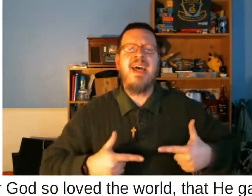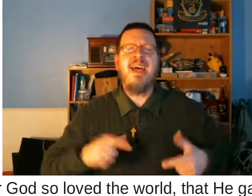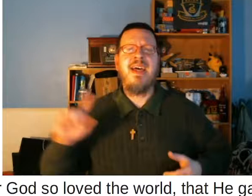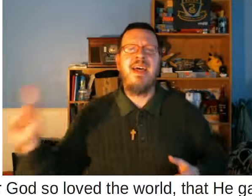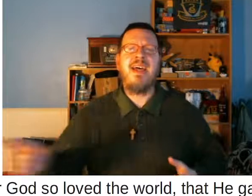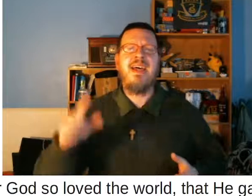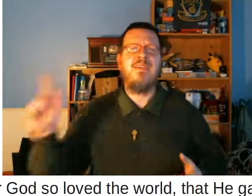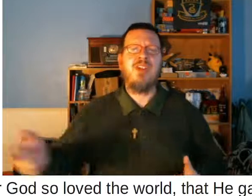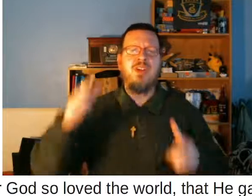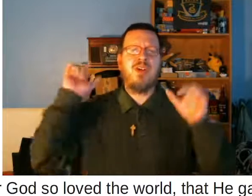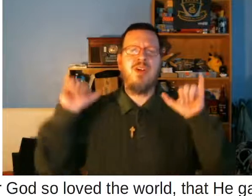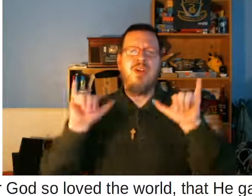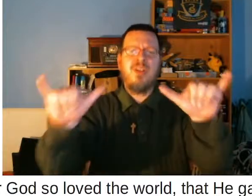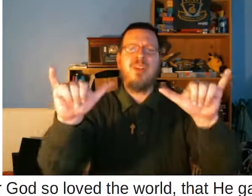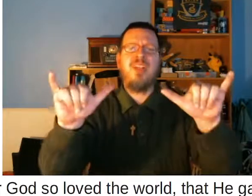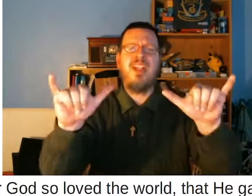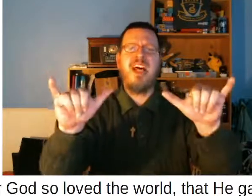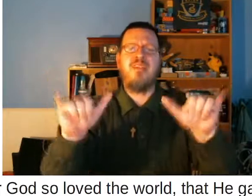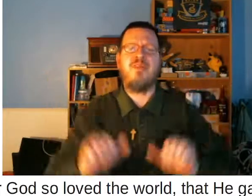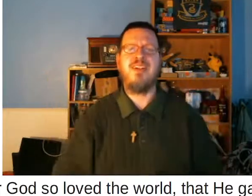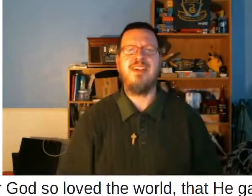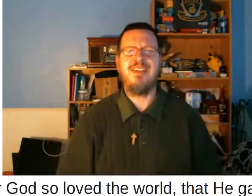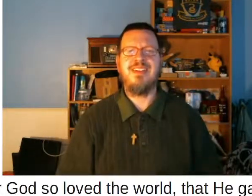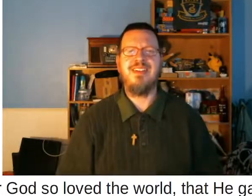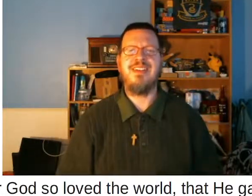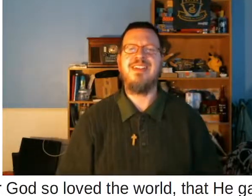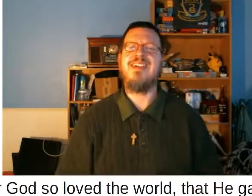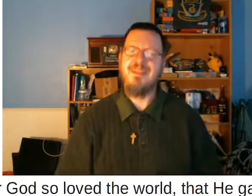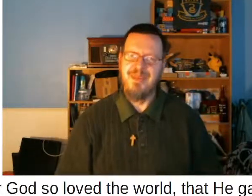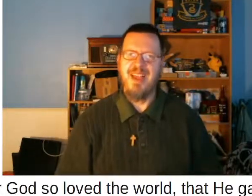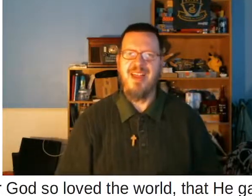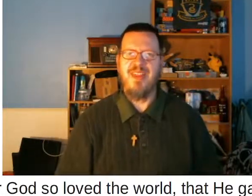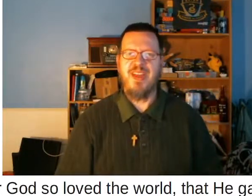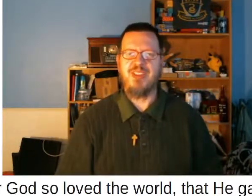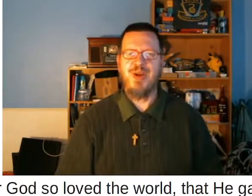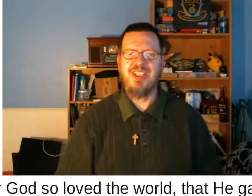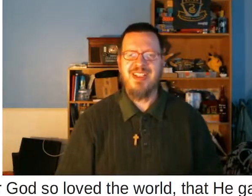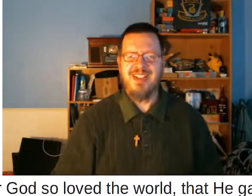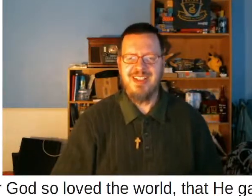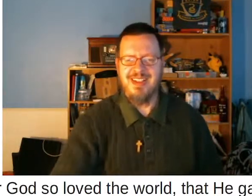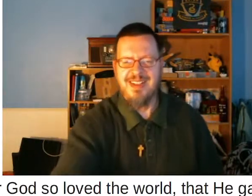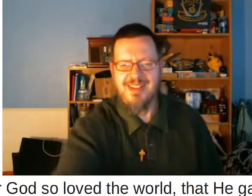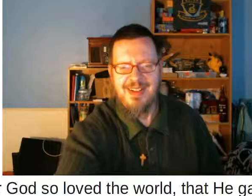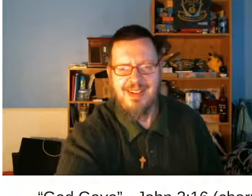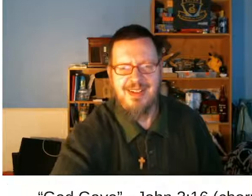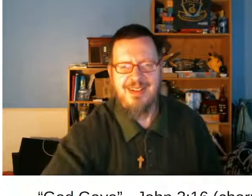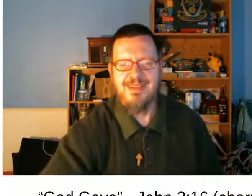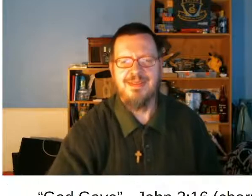have eternal life. Thanks for watching.